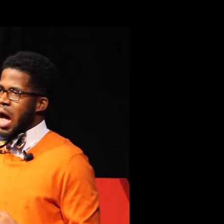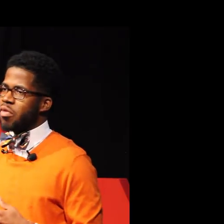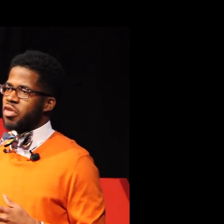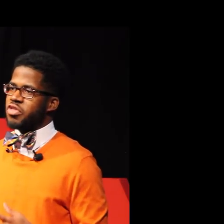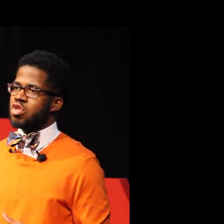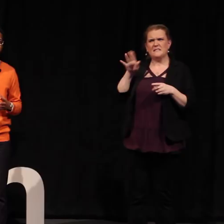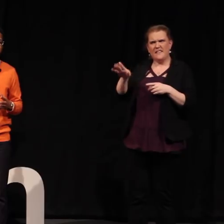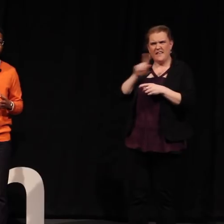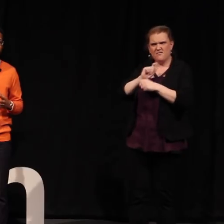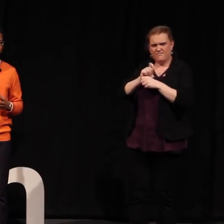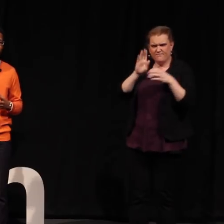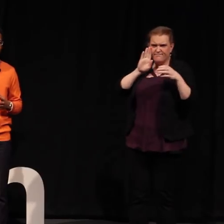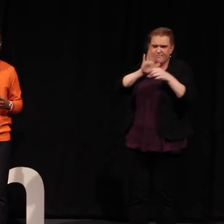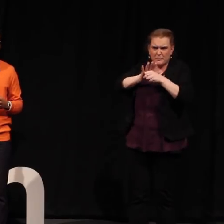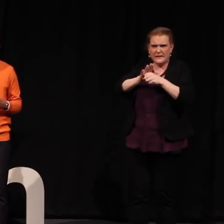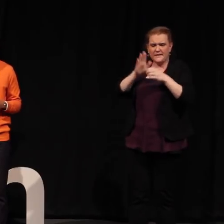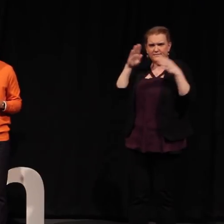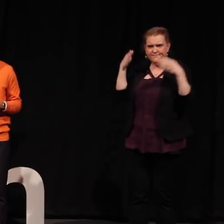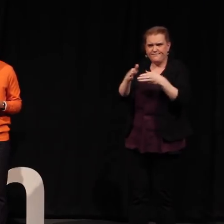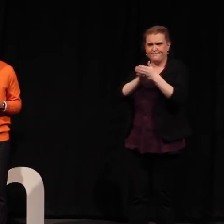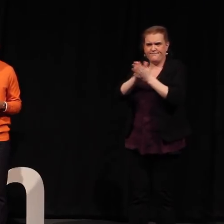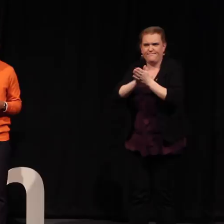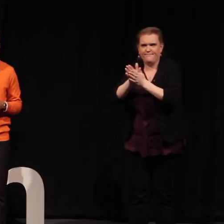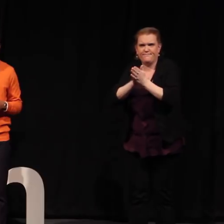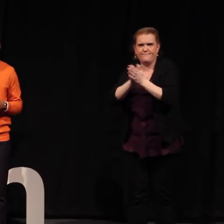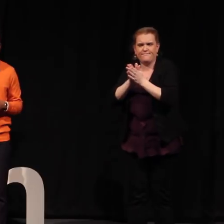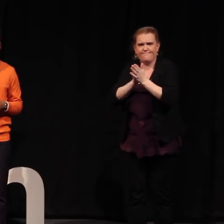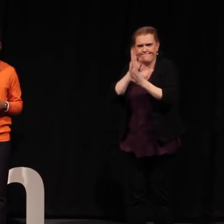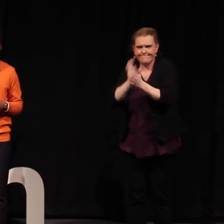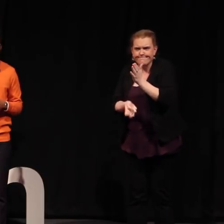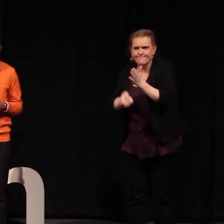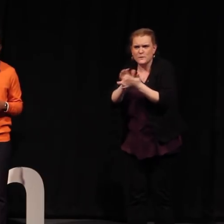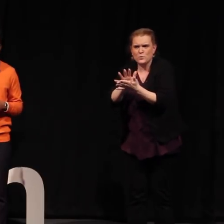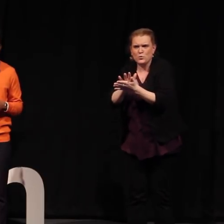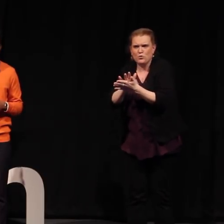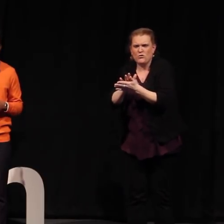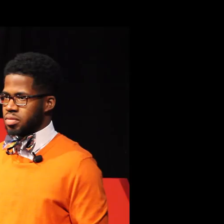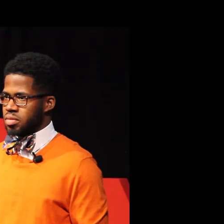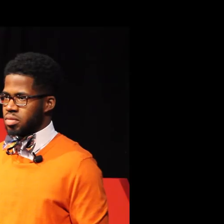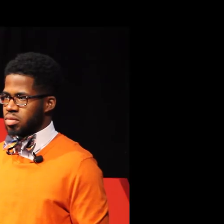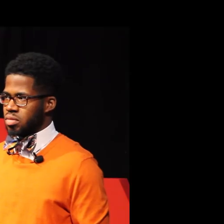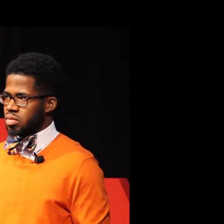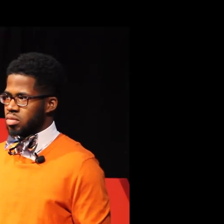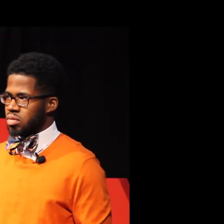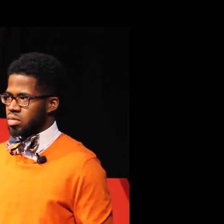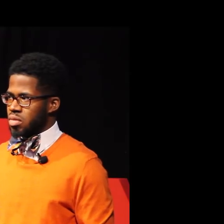men, I refuse to believe only 20 of them are expected to graduate.